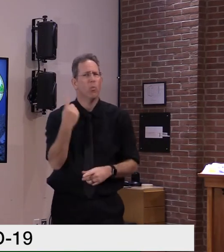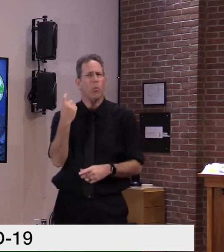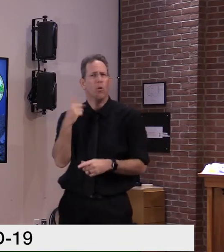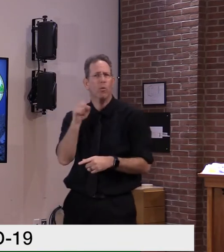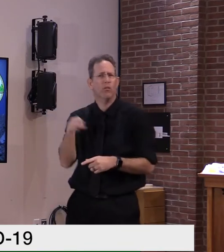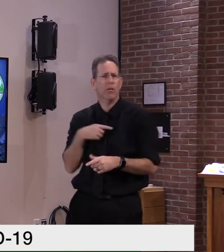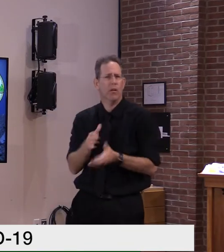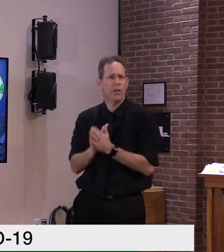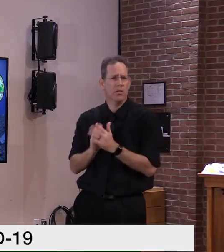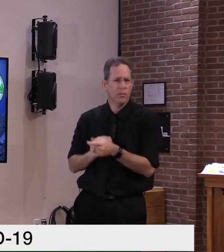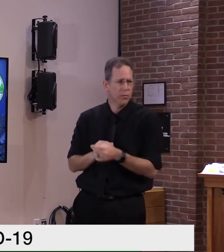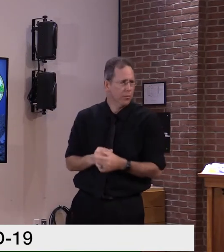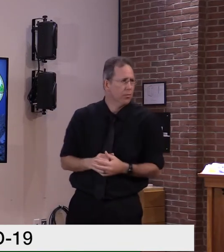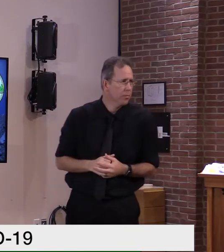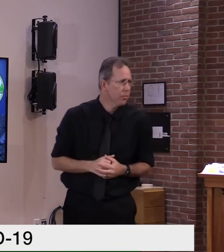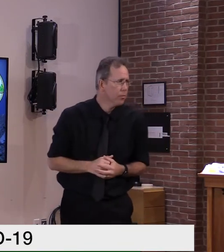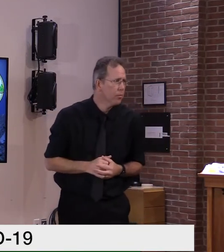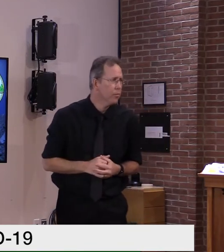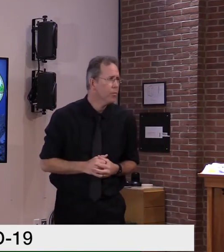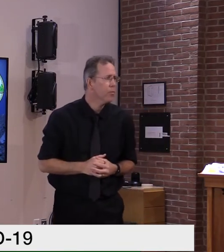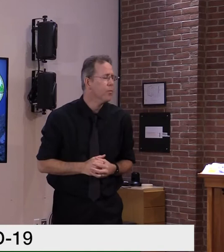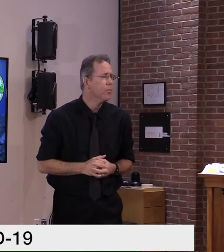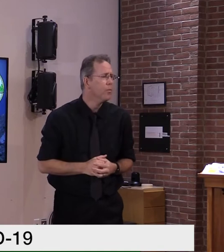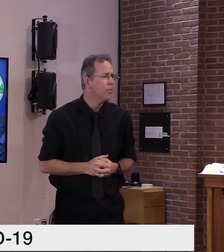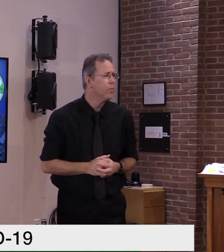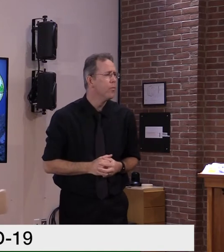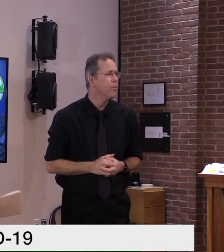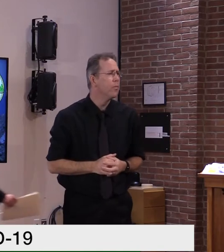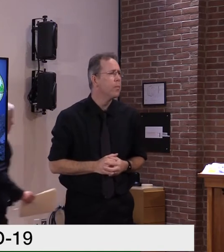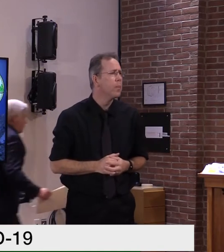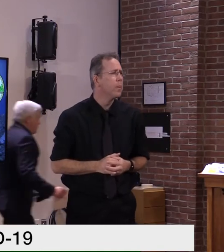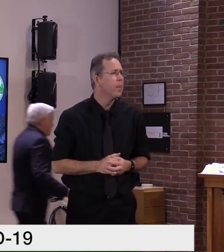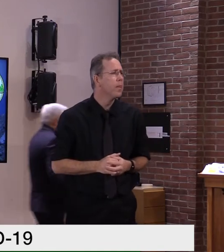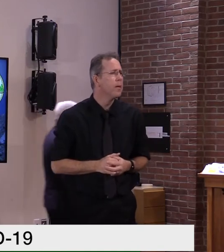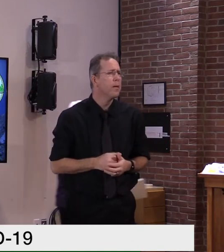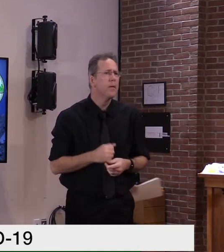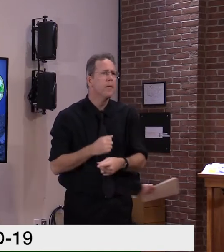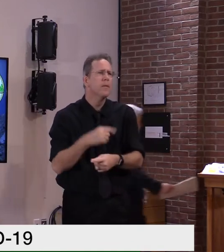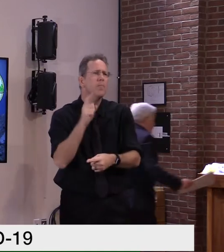school sports update today? A winter sports update?